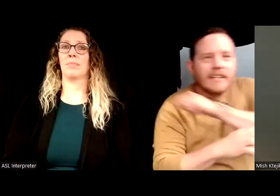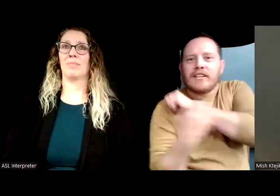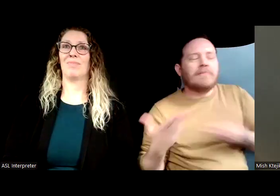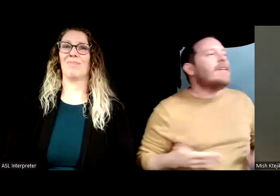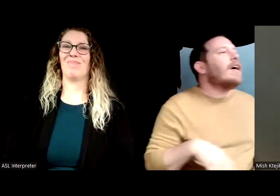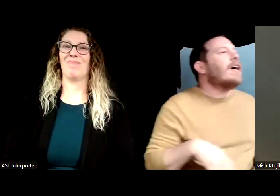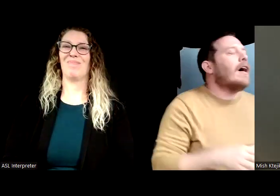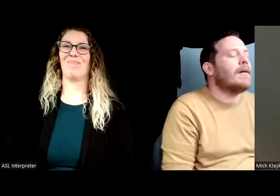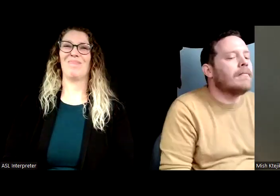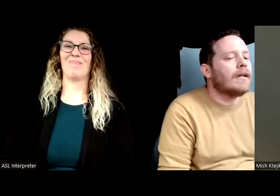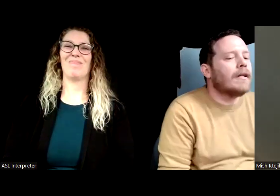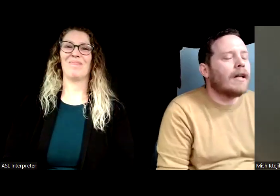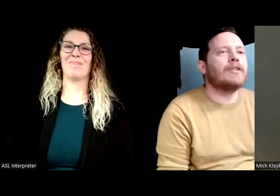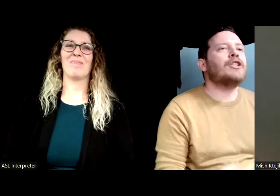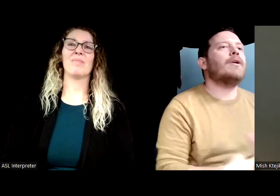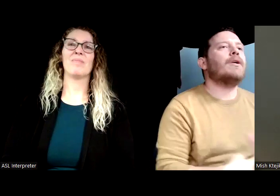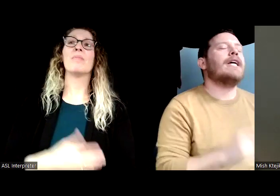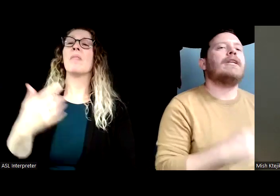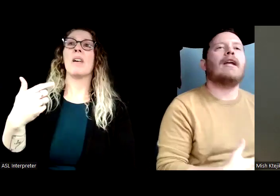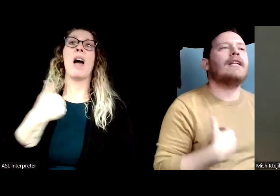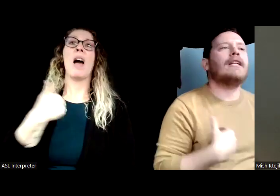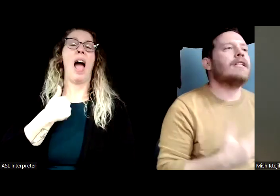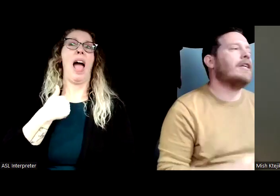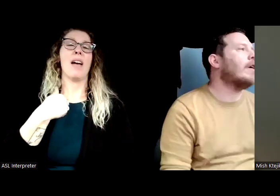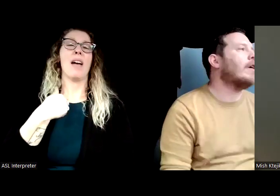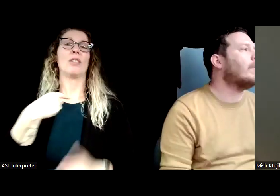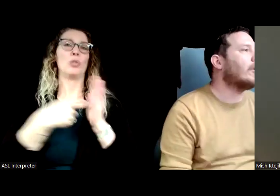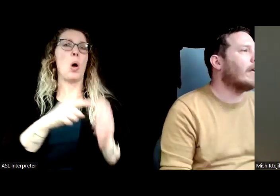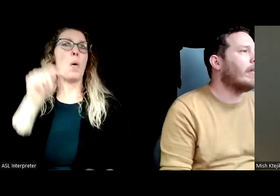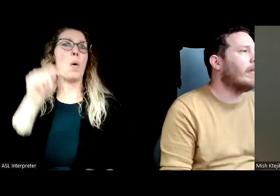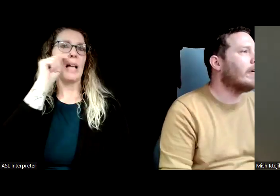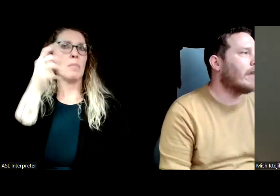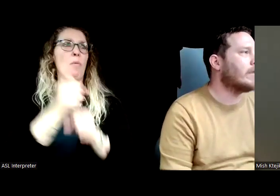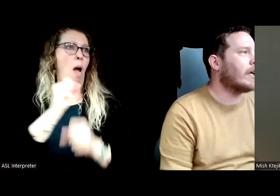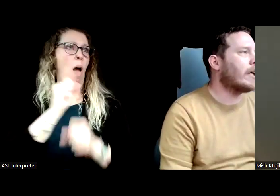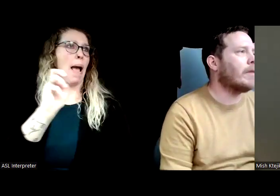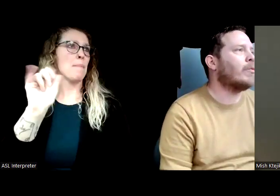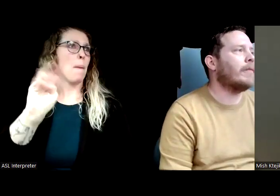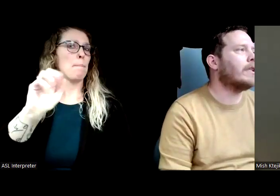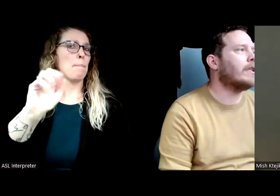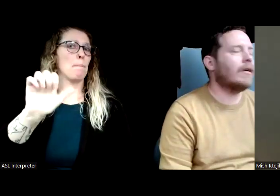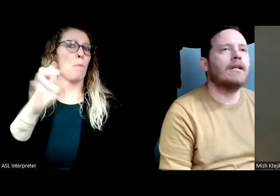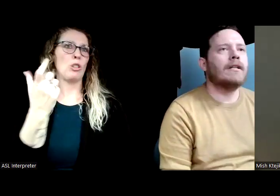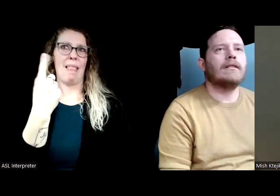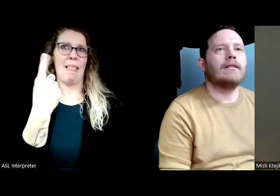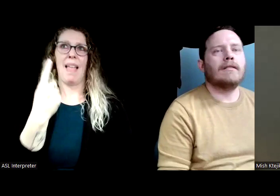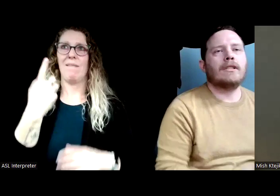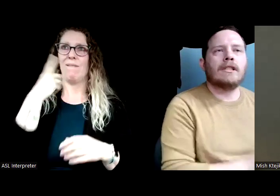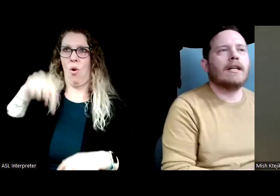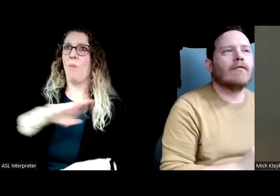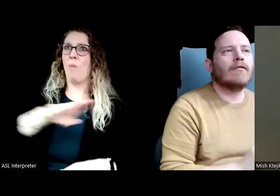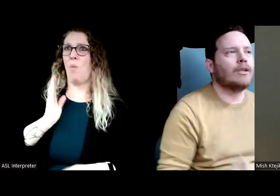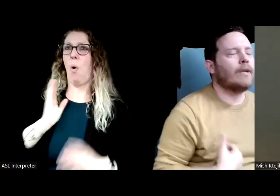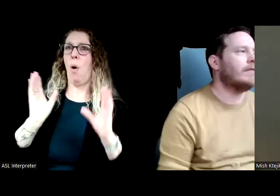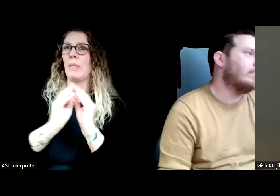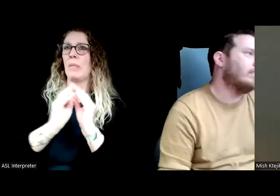Thank you. I was just showing Tammy that I did get email from March 11th that was talking about the work, so this is just like a